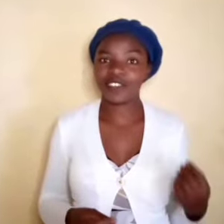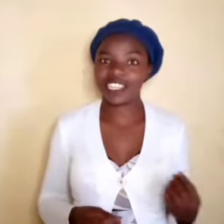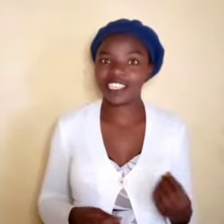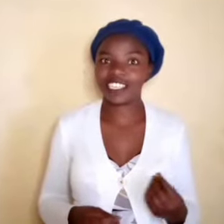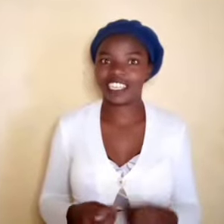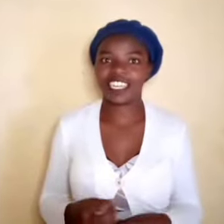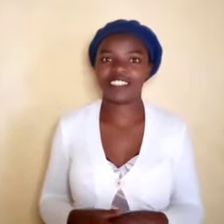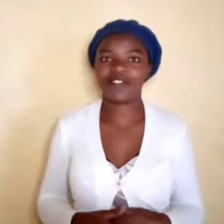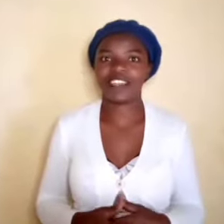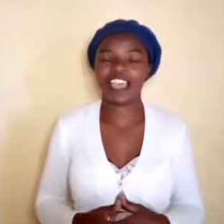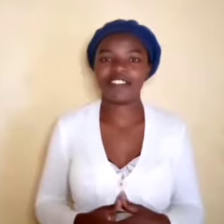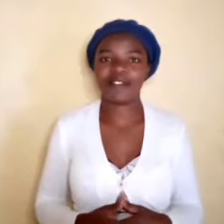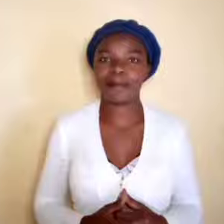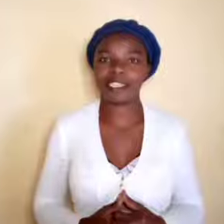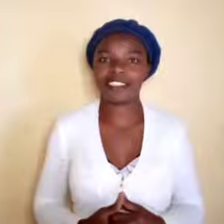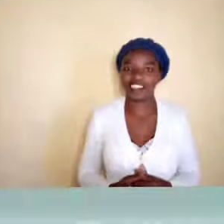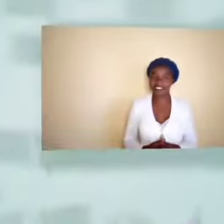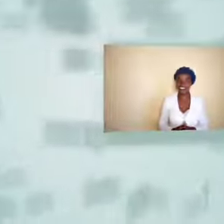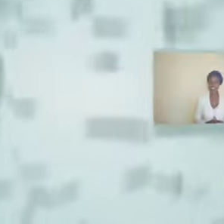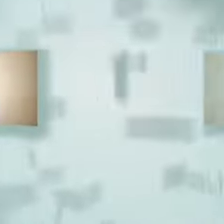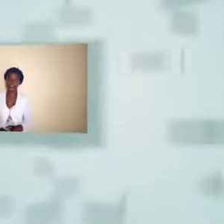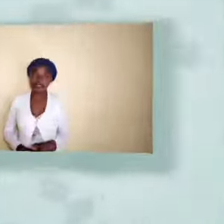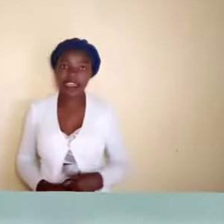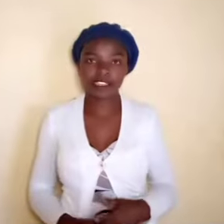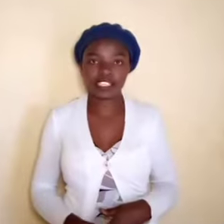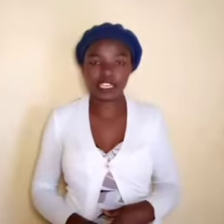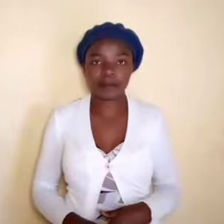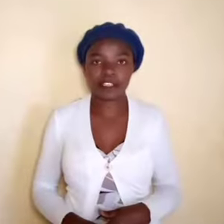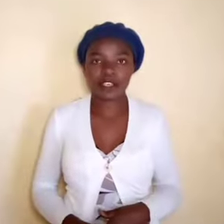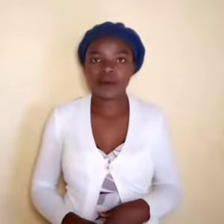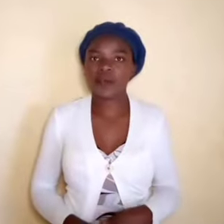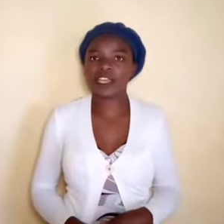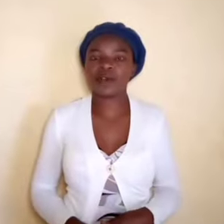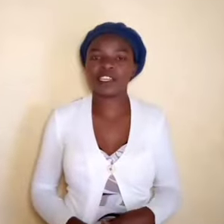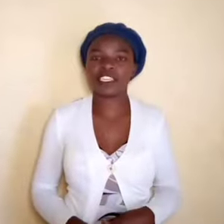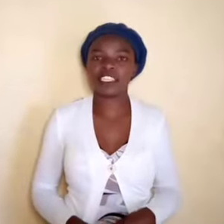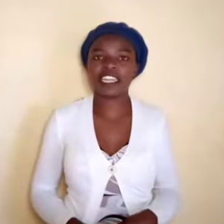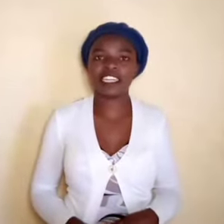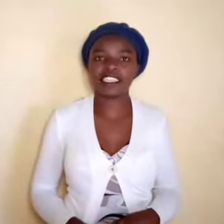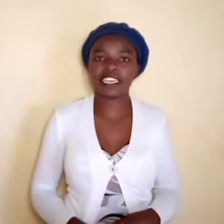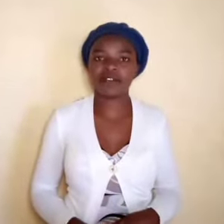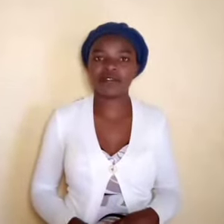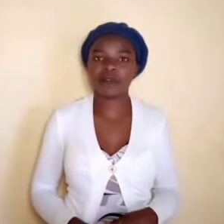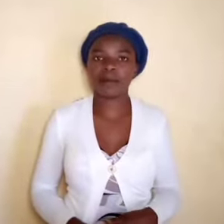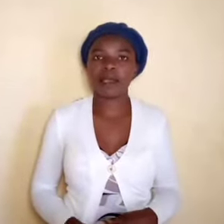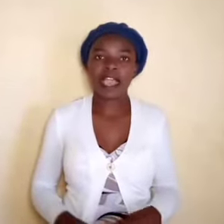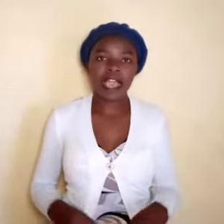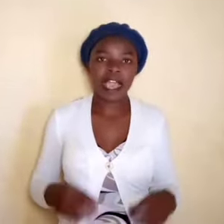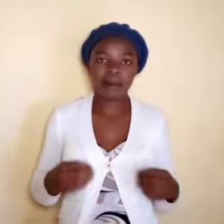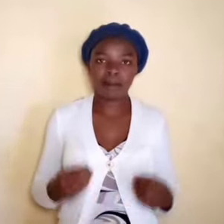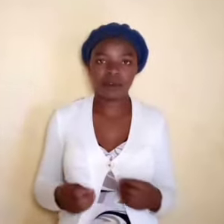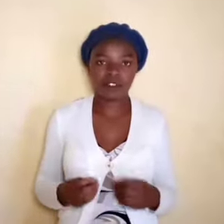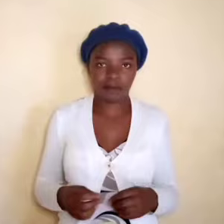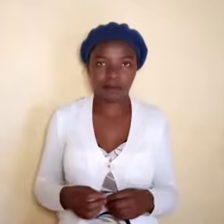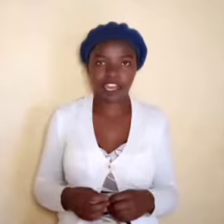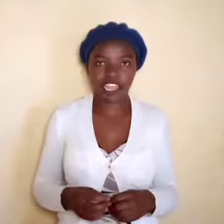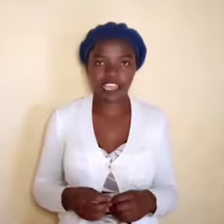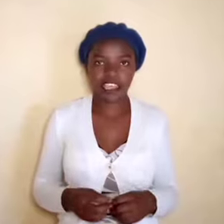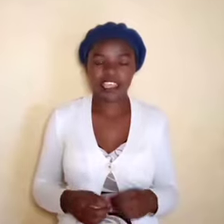each letter of the alphabet is. These hand shapes were originally taken from a book of prayer that